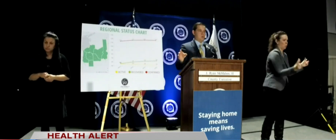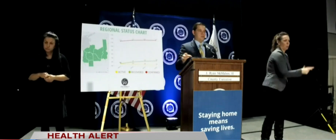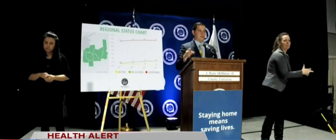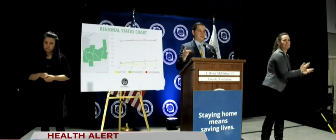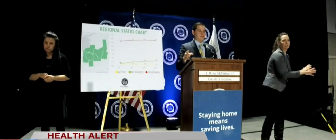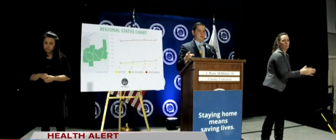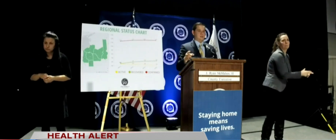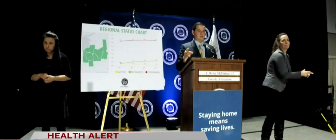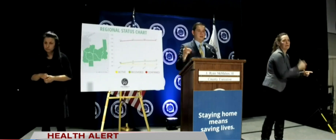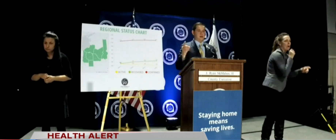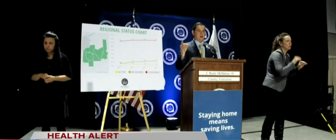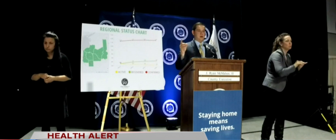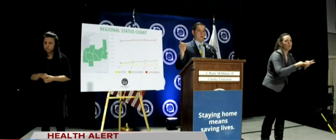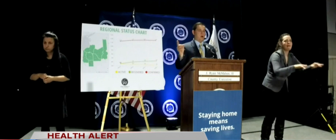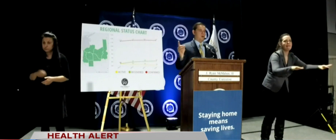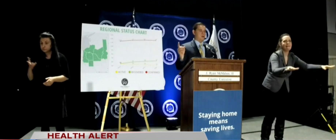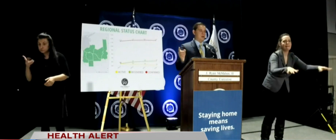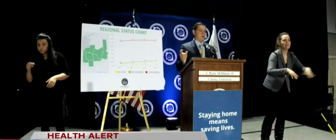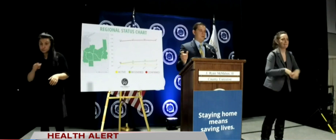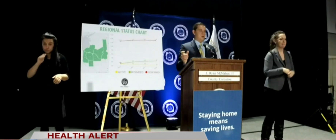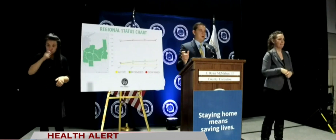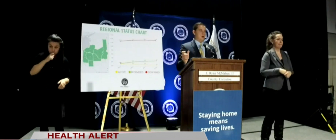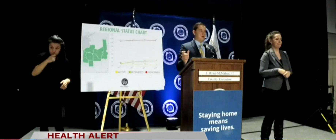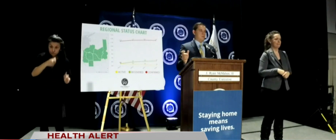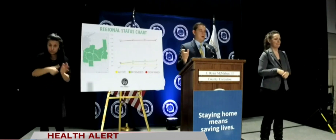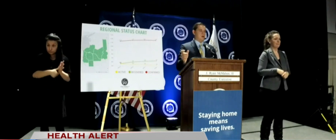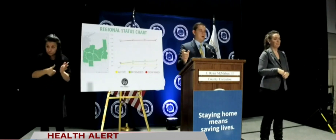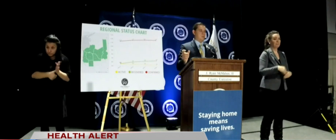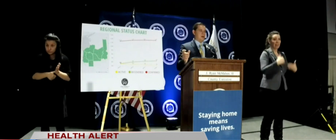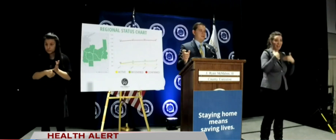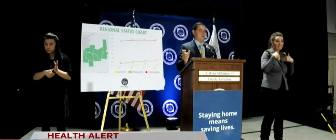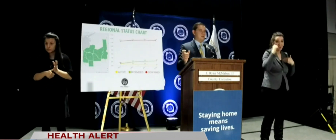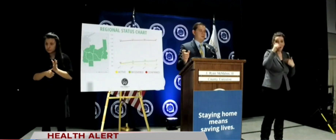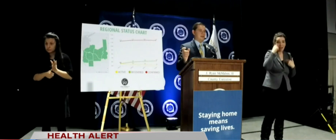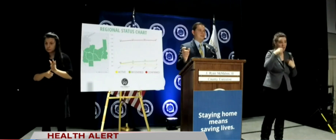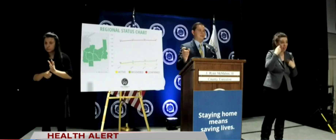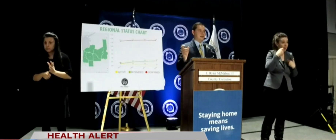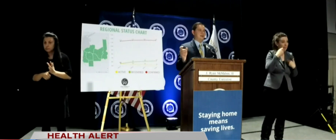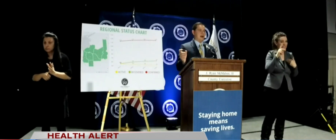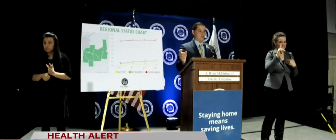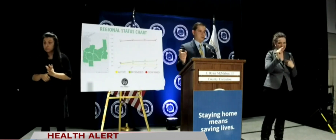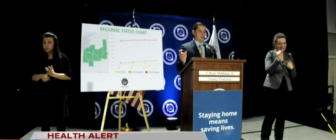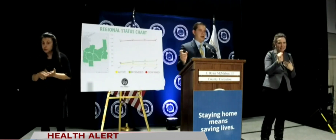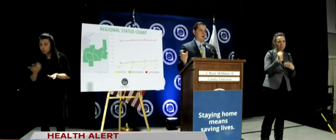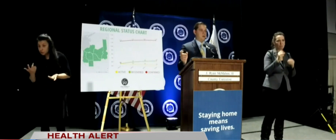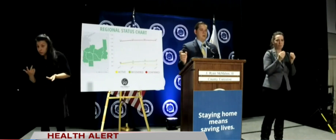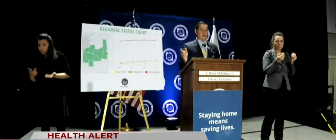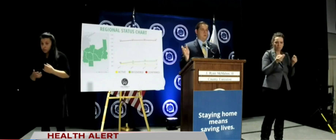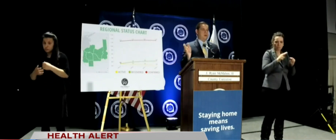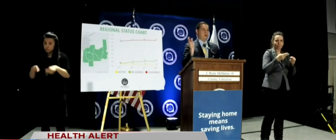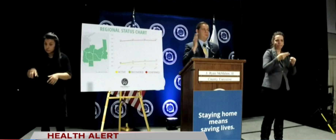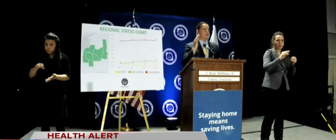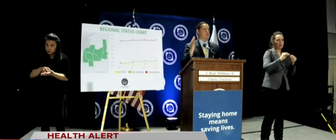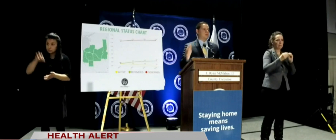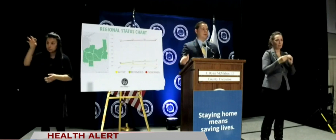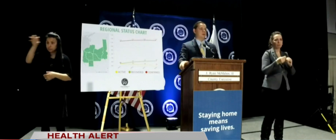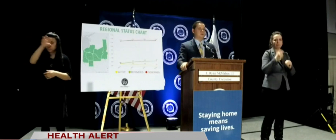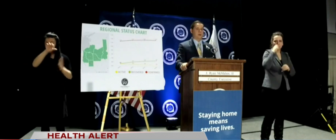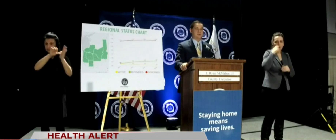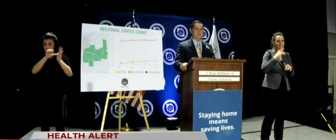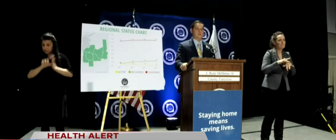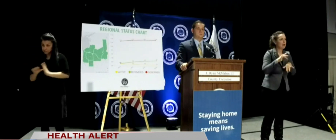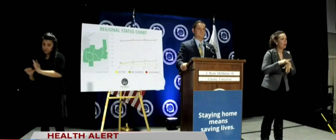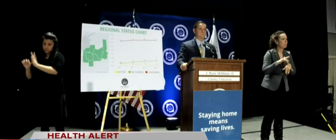with more test kits. Our partners have better capacity with testing technology now than we did at the beginning